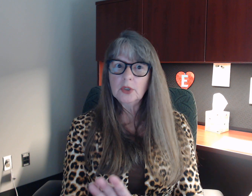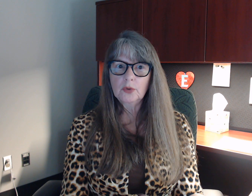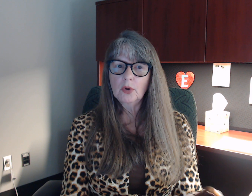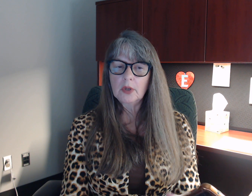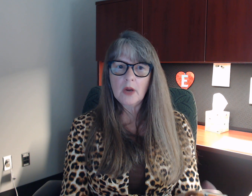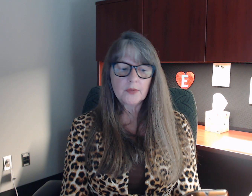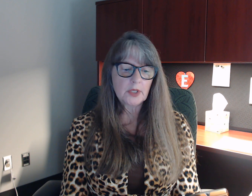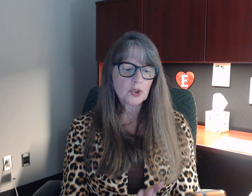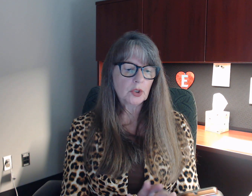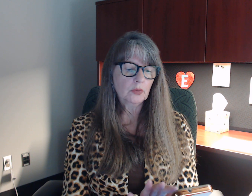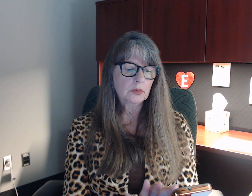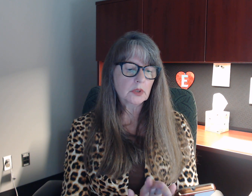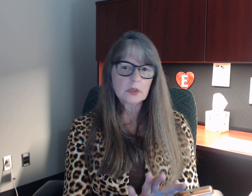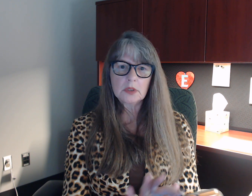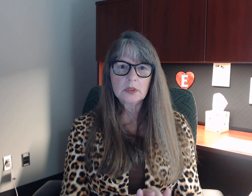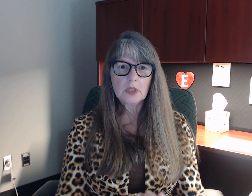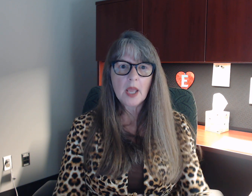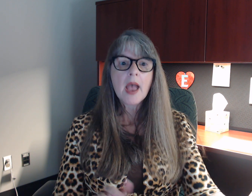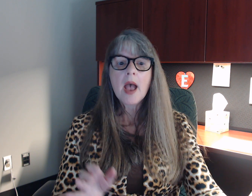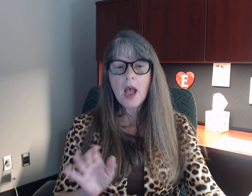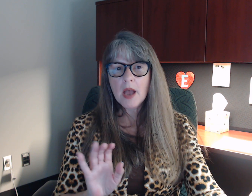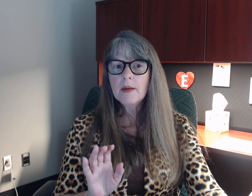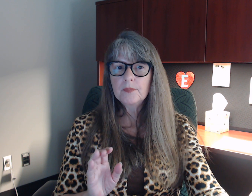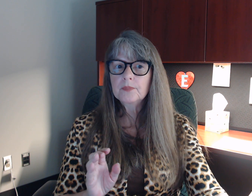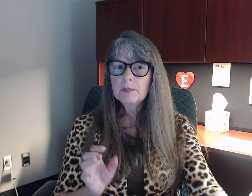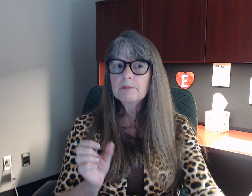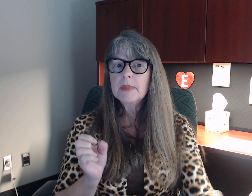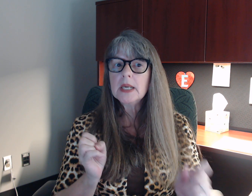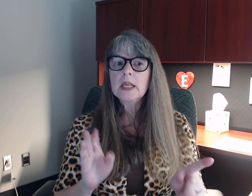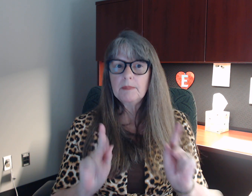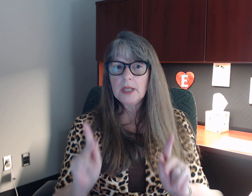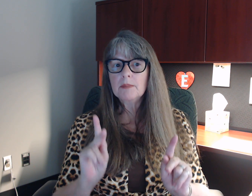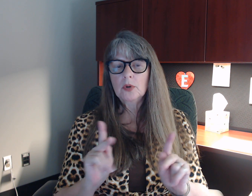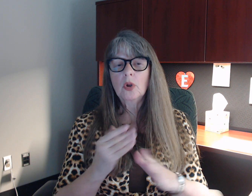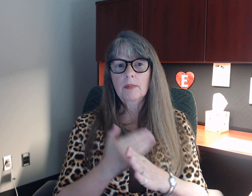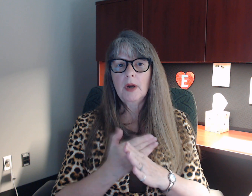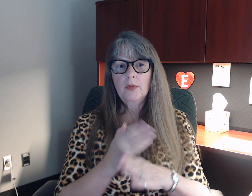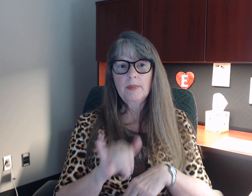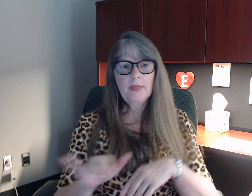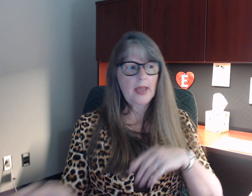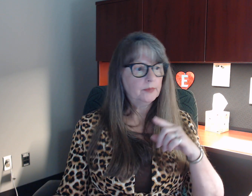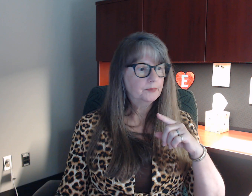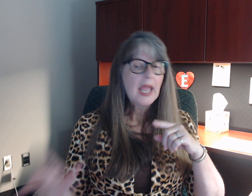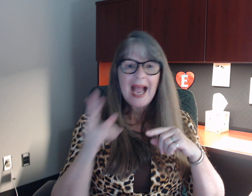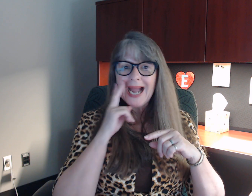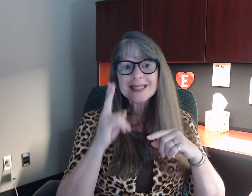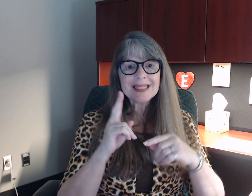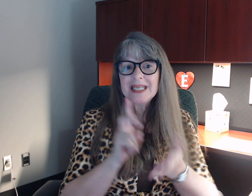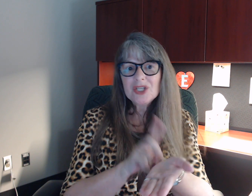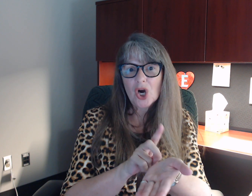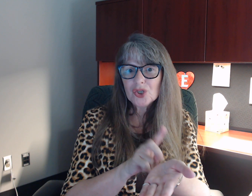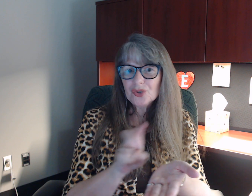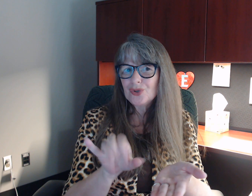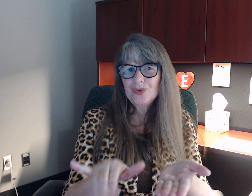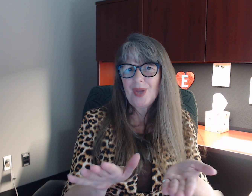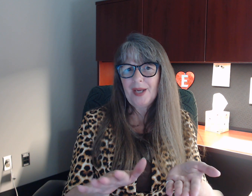you're on a conversation and you're going, dun, dun, dun, dun. Many people are bothered by that. I see doctors do that.